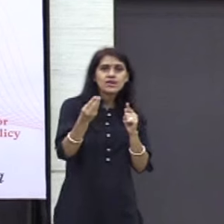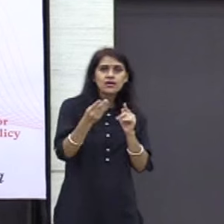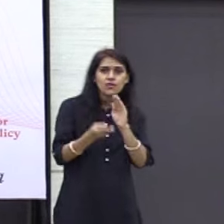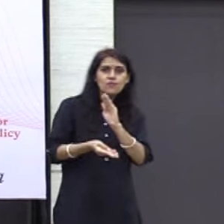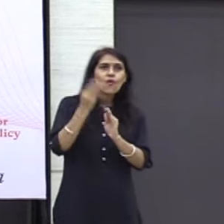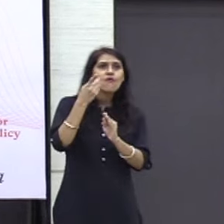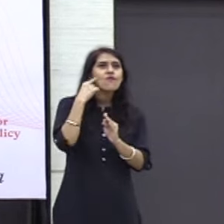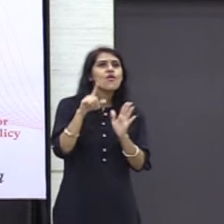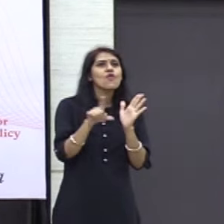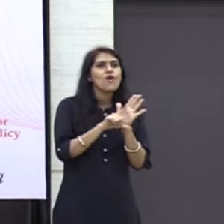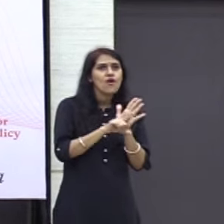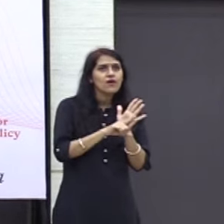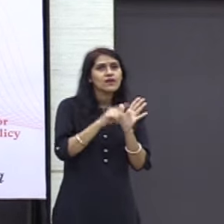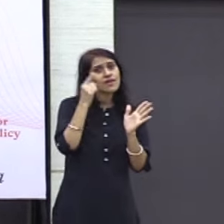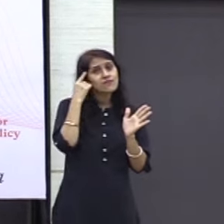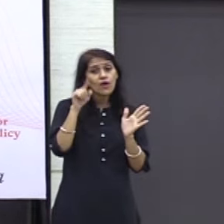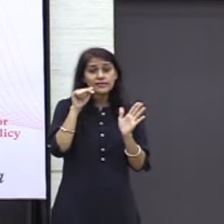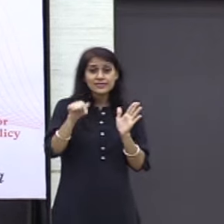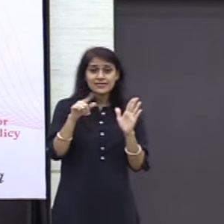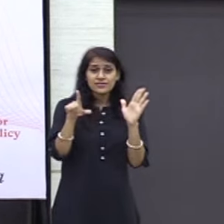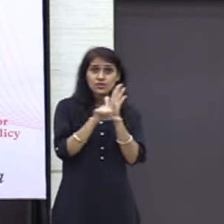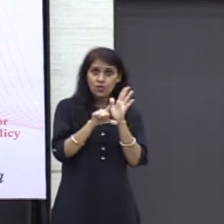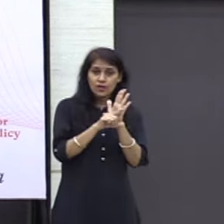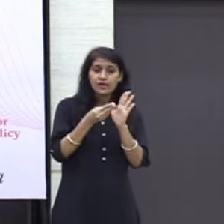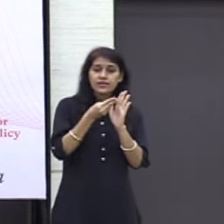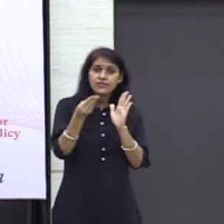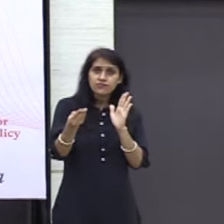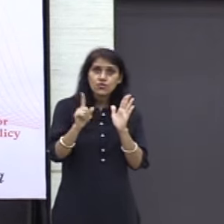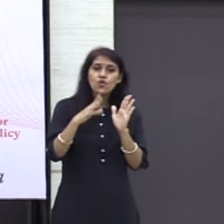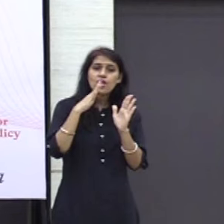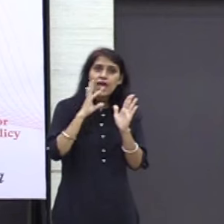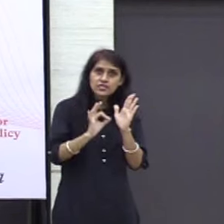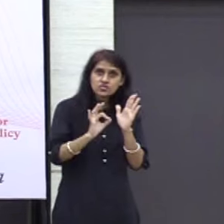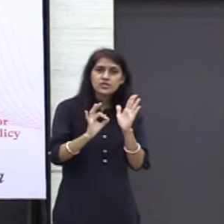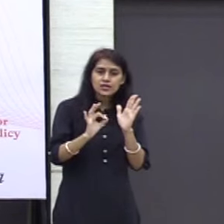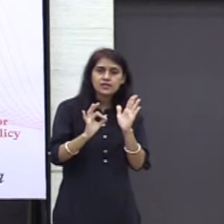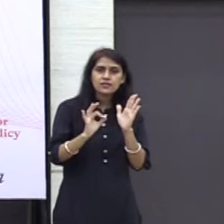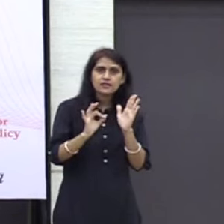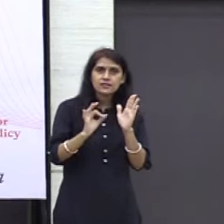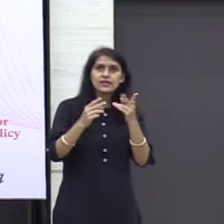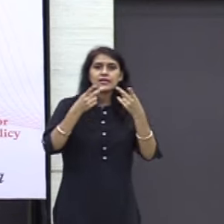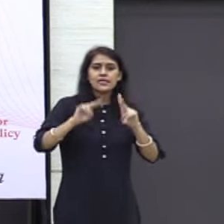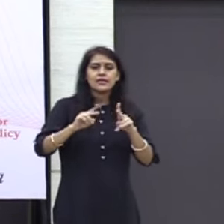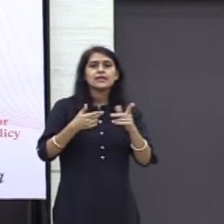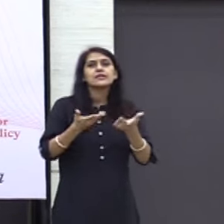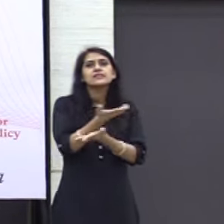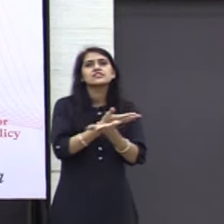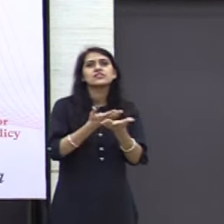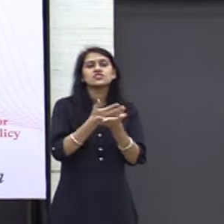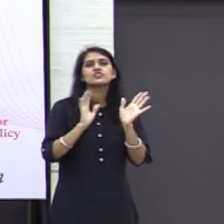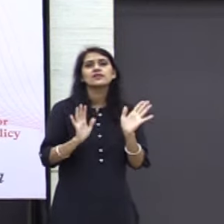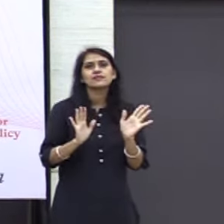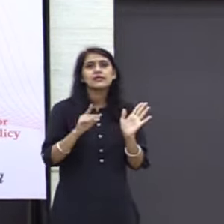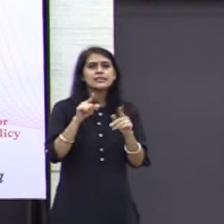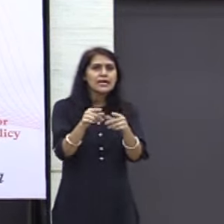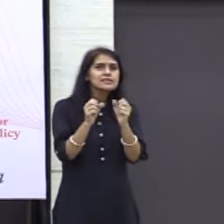to eliminate discretion. What these laws do is actually they perpetuate discretion. That's